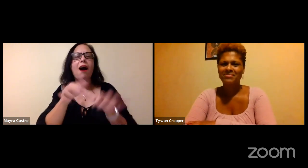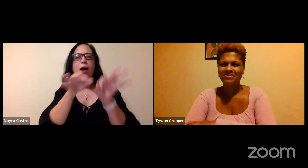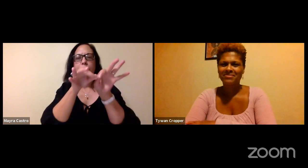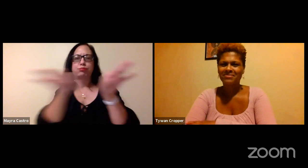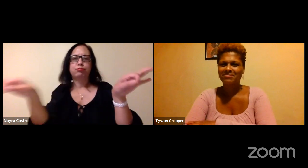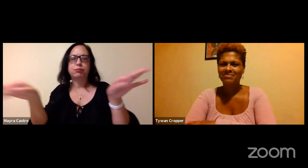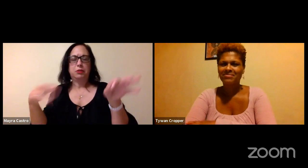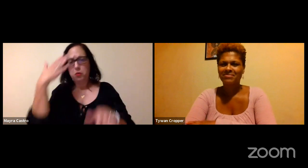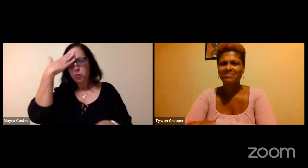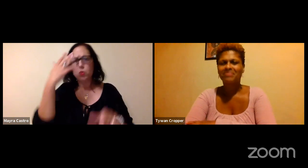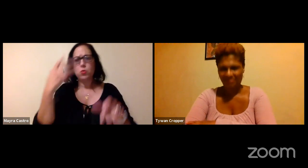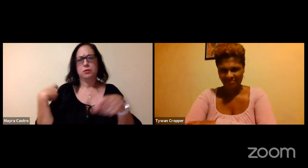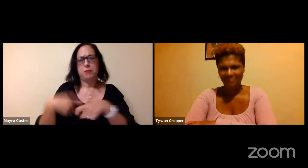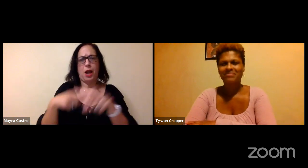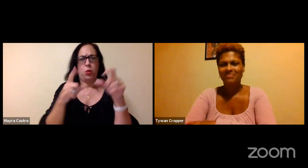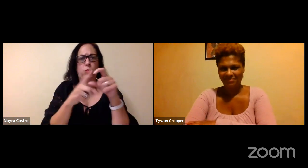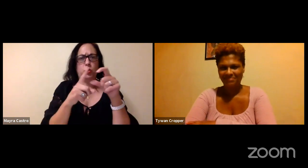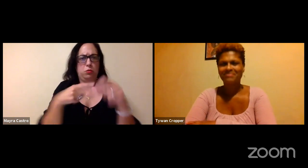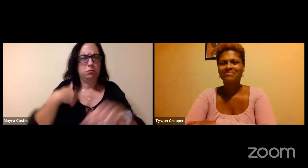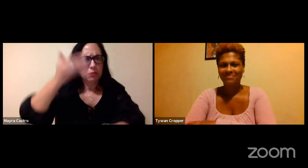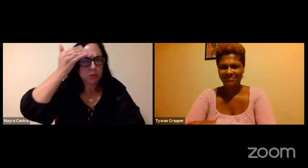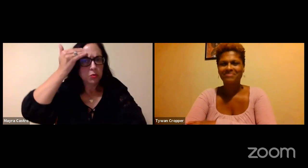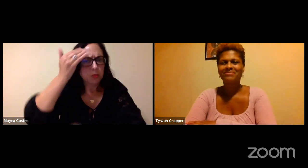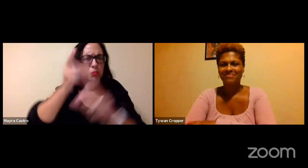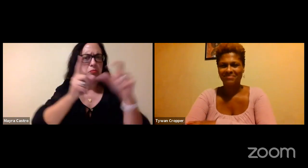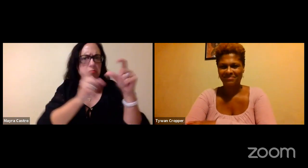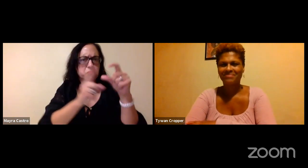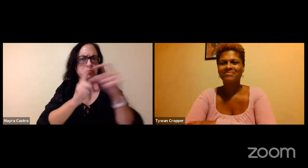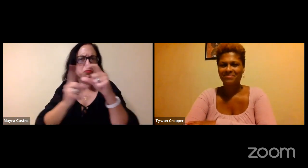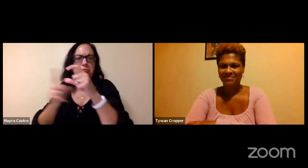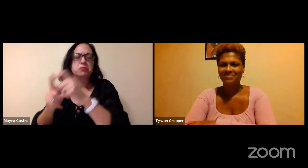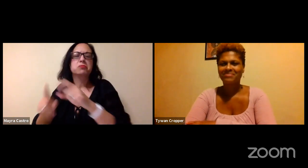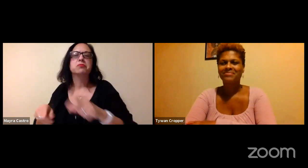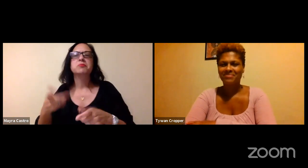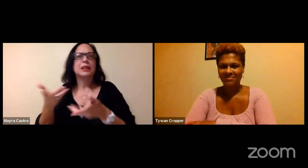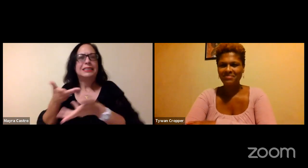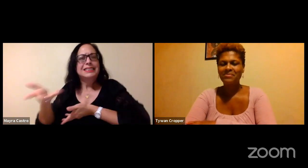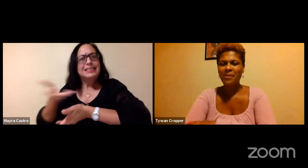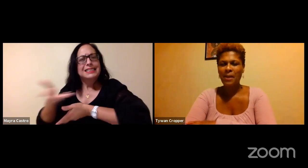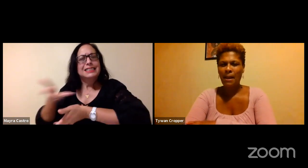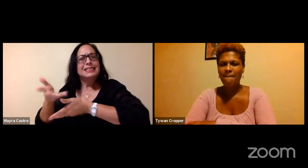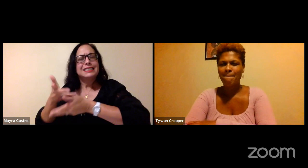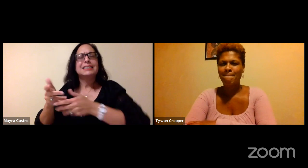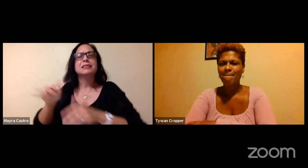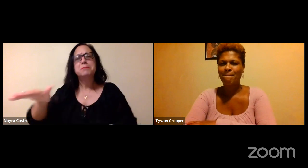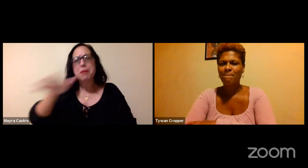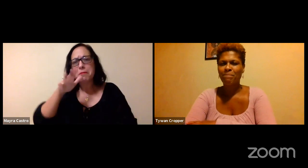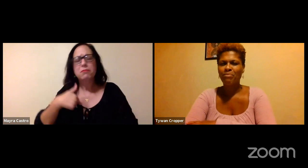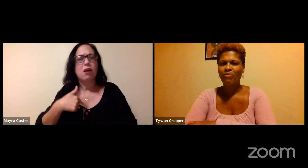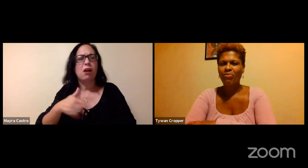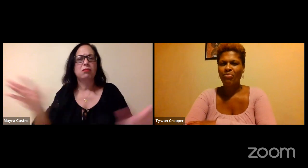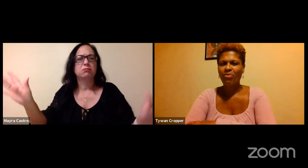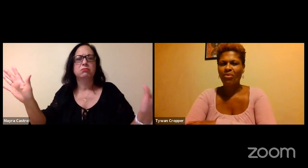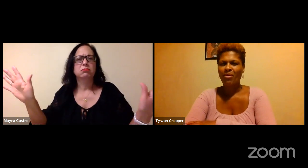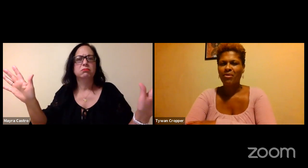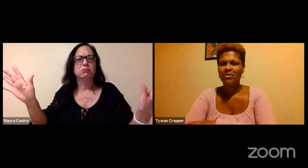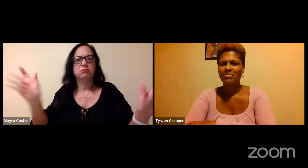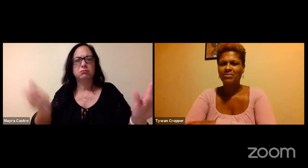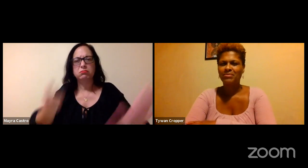learn American Sign Language, especially full sentences. She would know certain words, and that would help us to